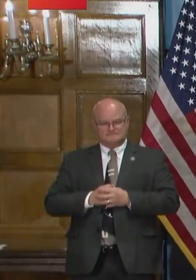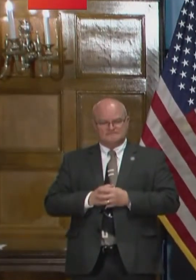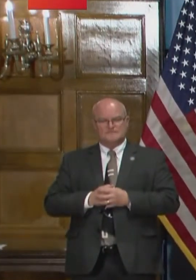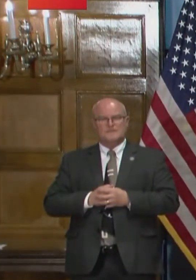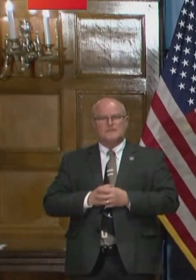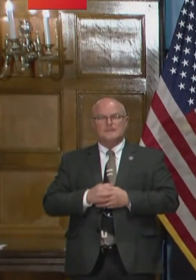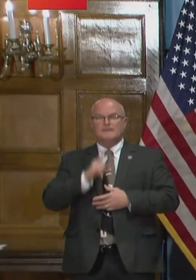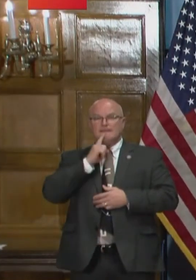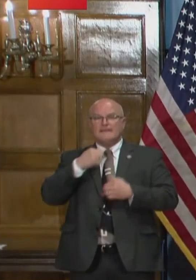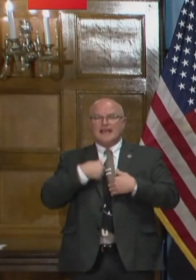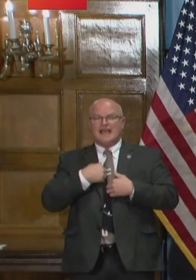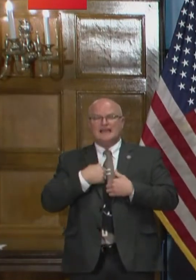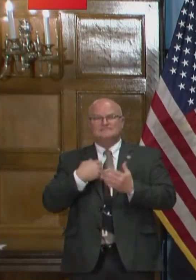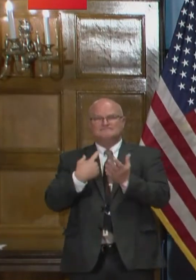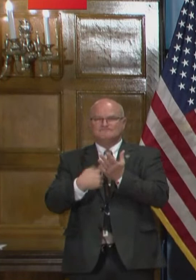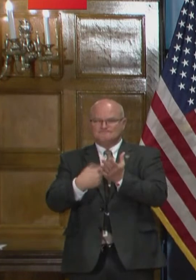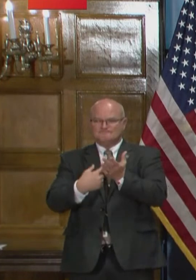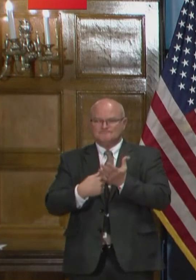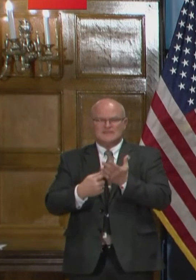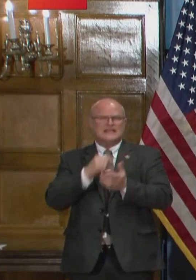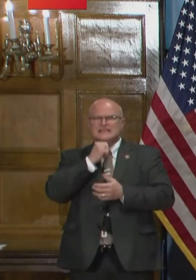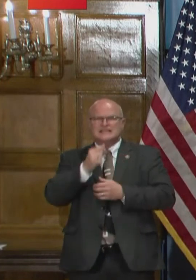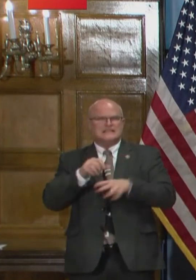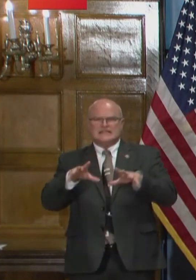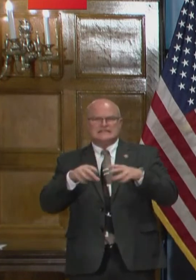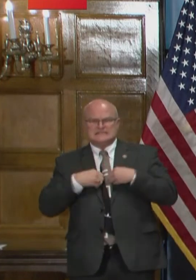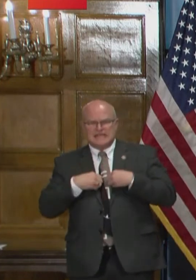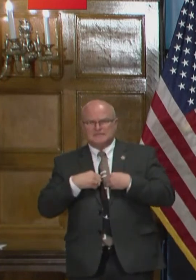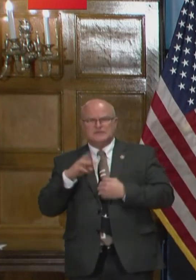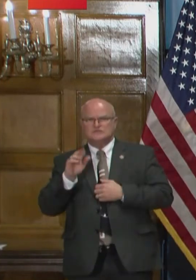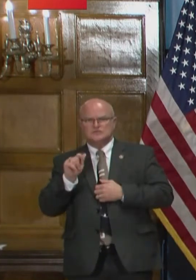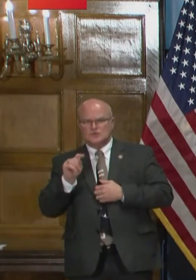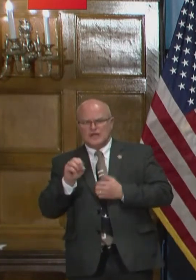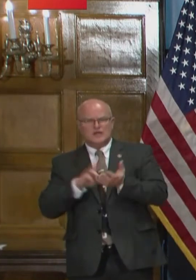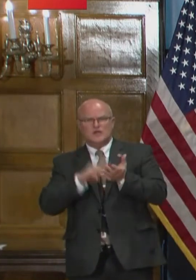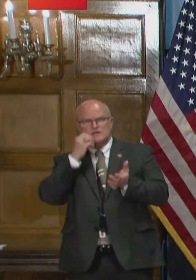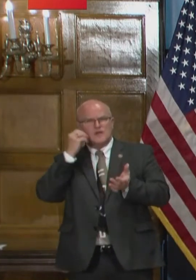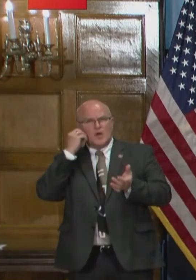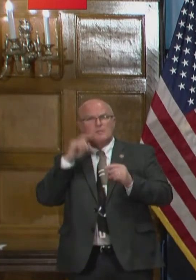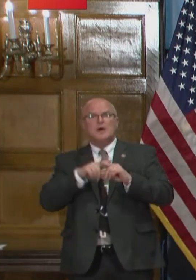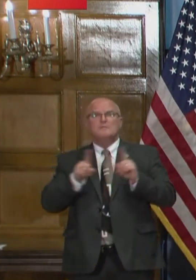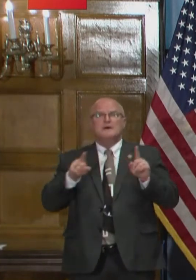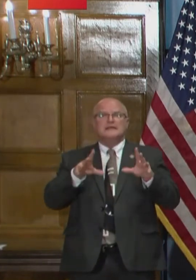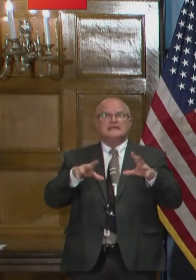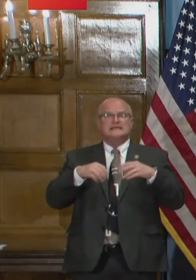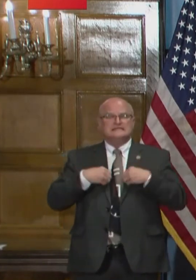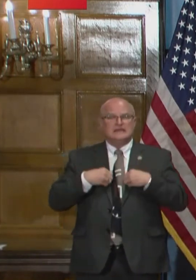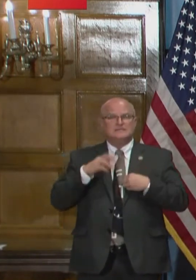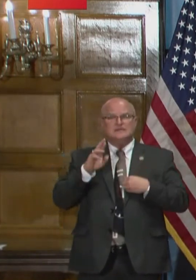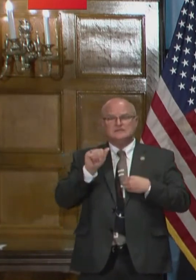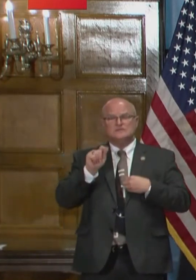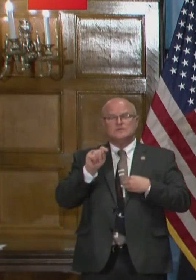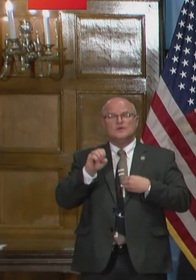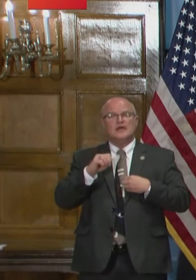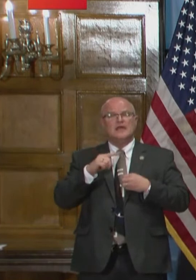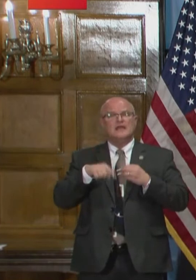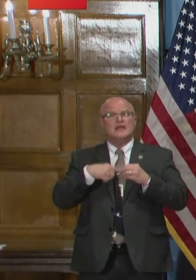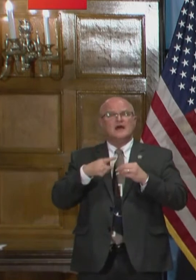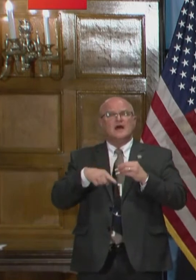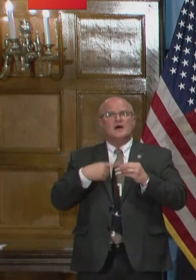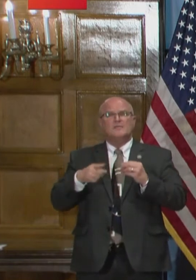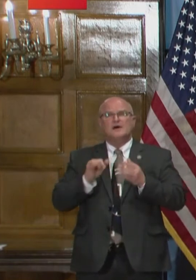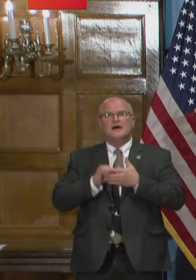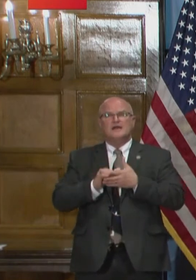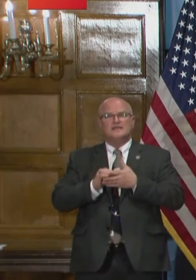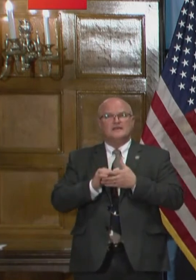We actually had a conversation. It's not just the acceptance rate in nursing homes, but there's an acceptance rate among the